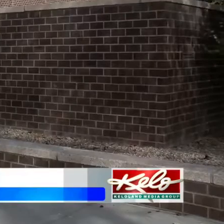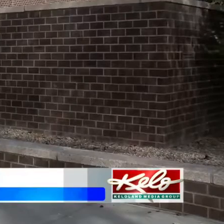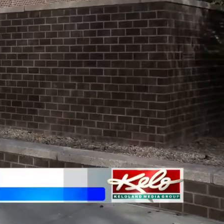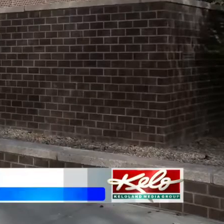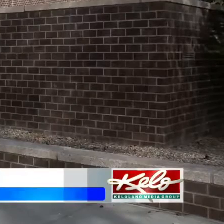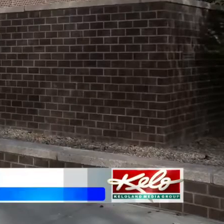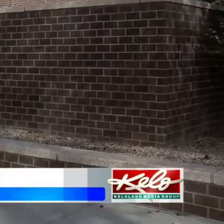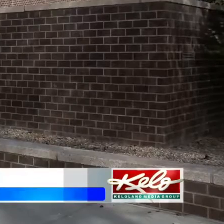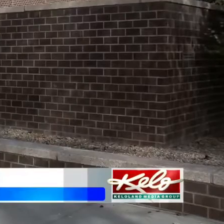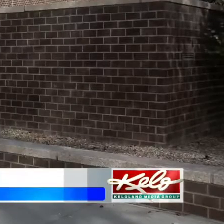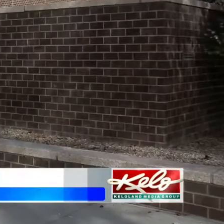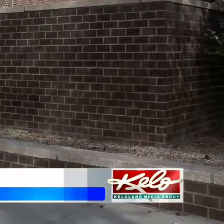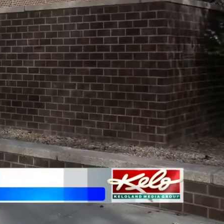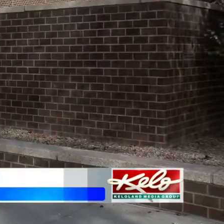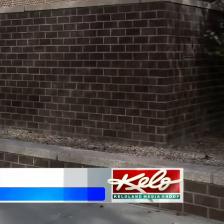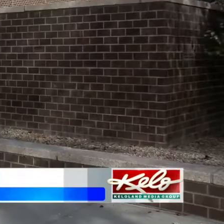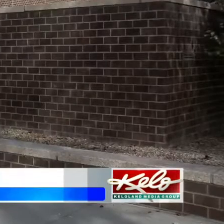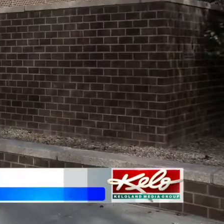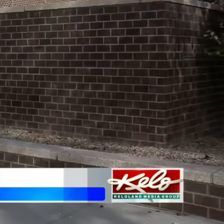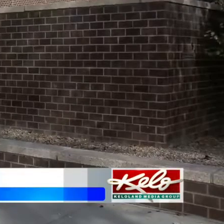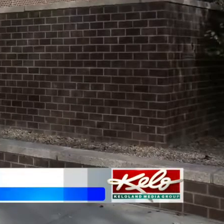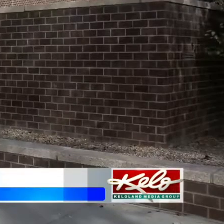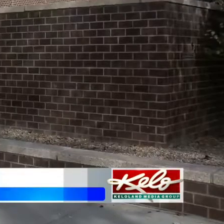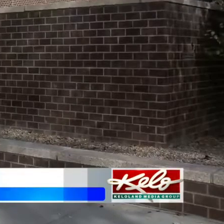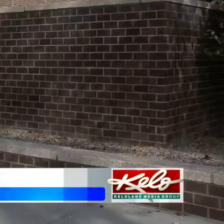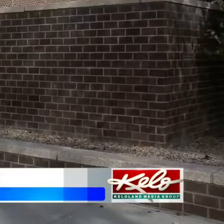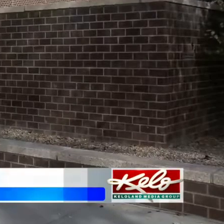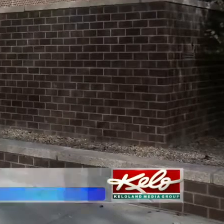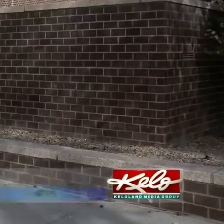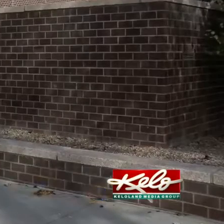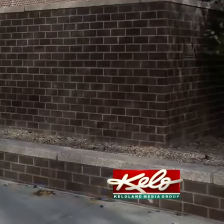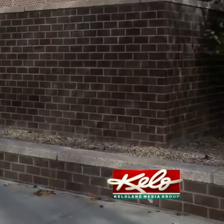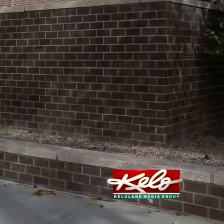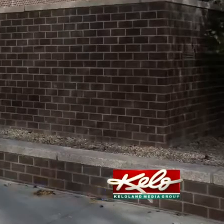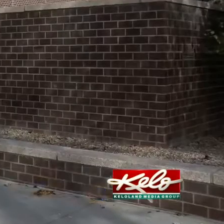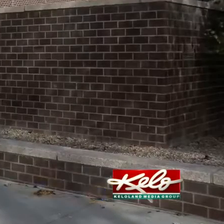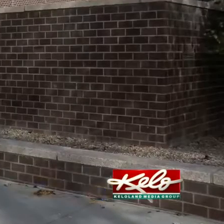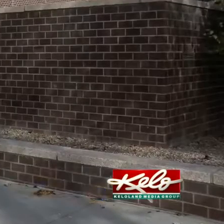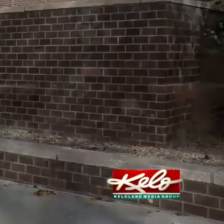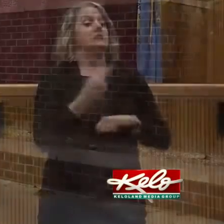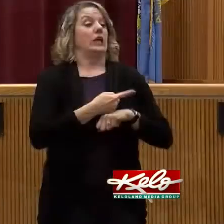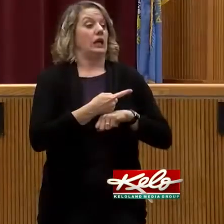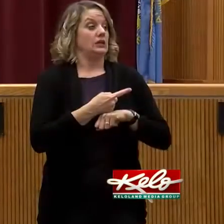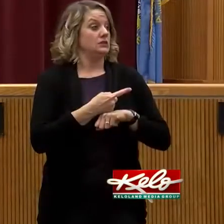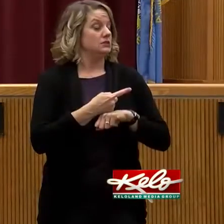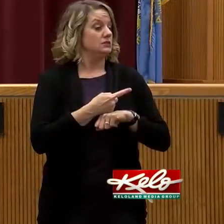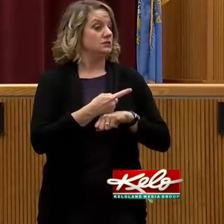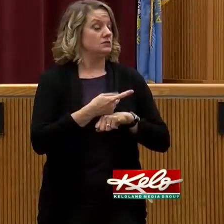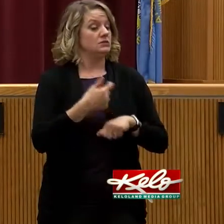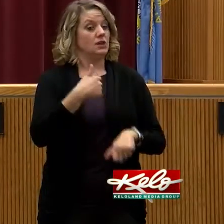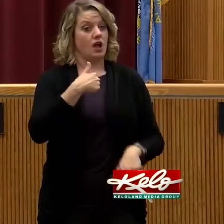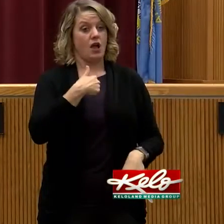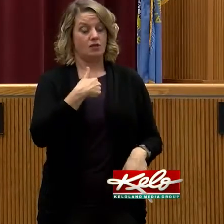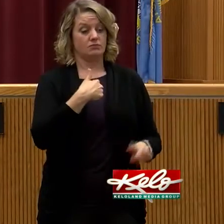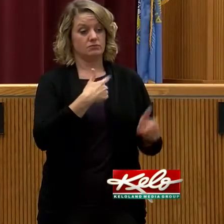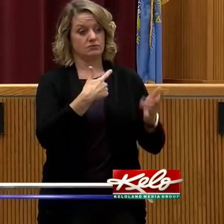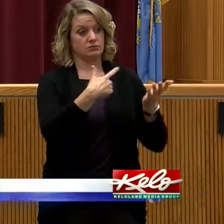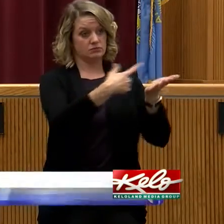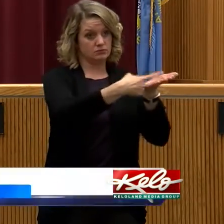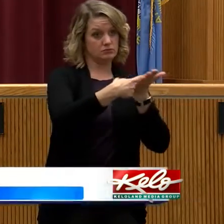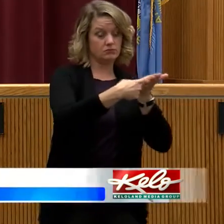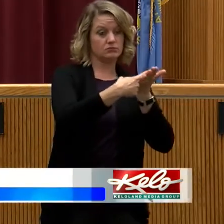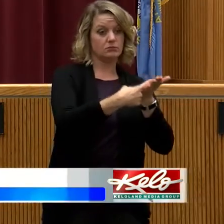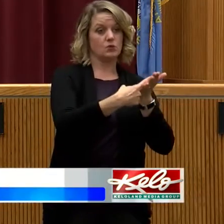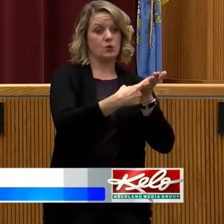enforce a citywide mask mandate. However, at today's briefing, he did offer some alternatives. I am speaking with